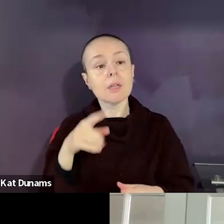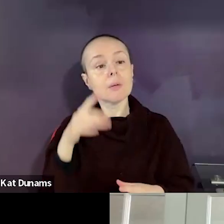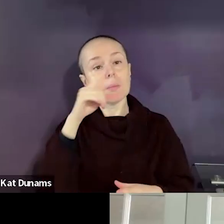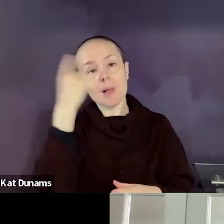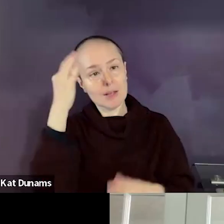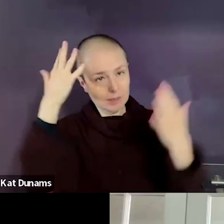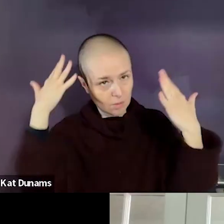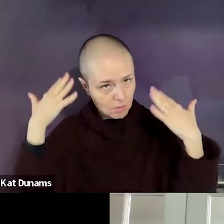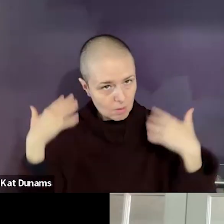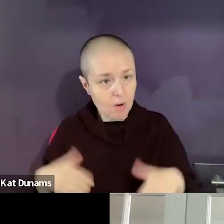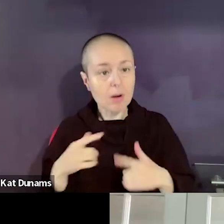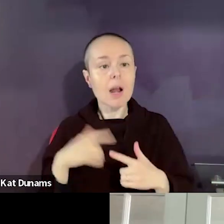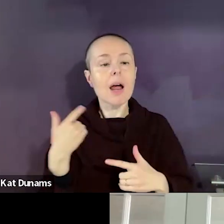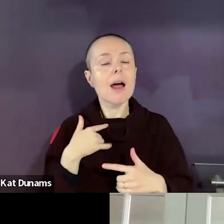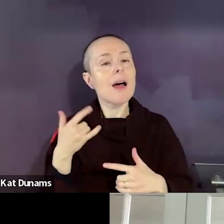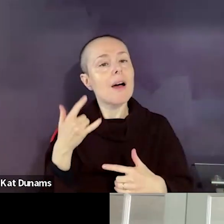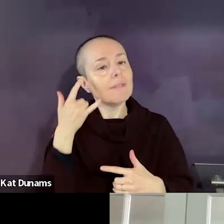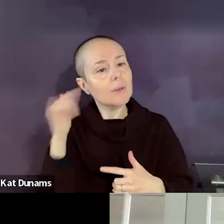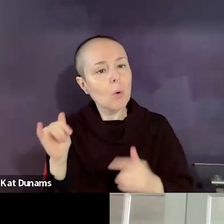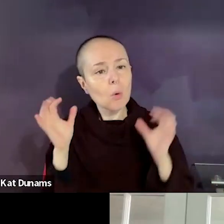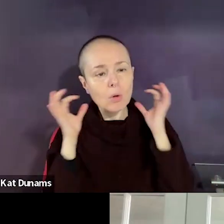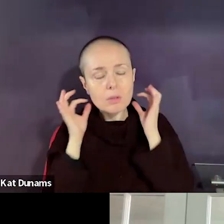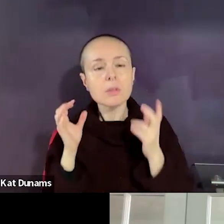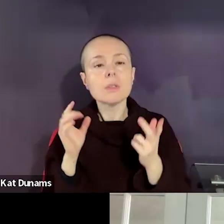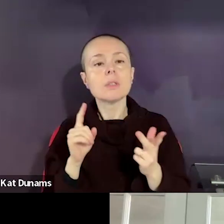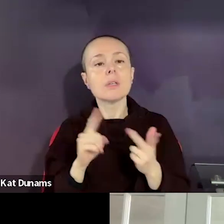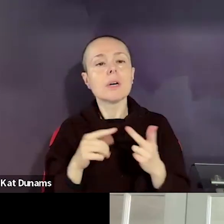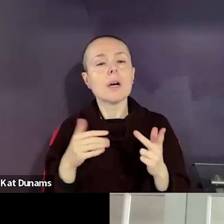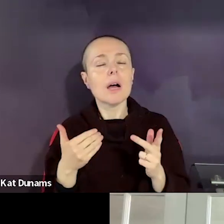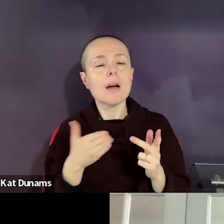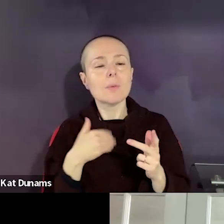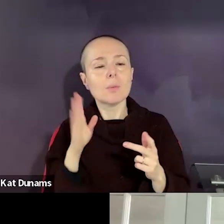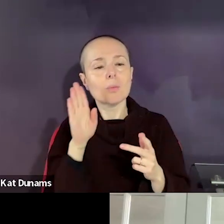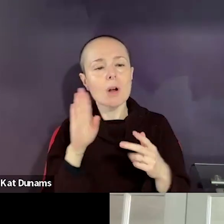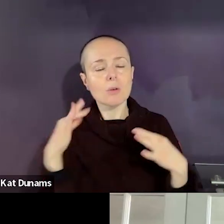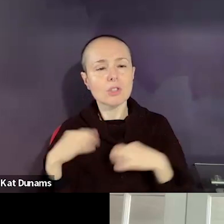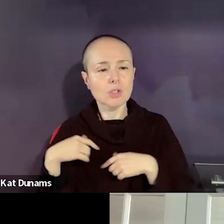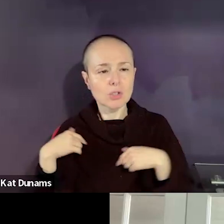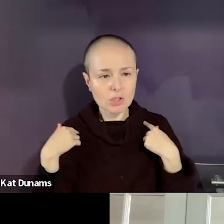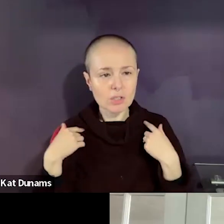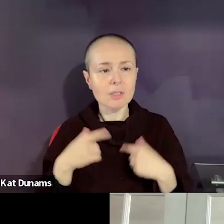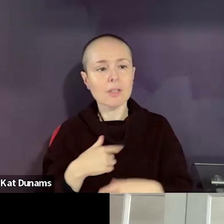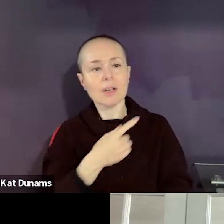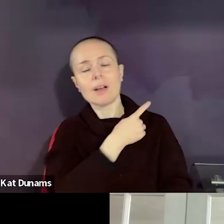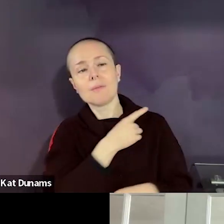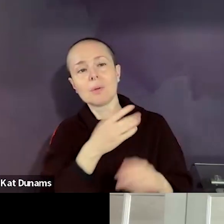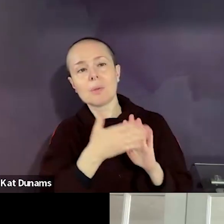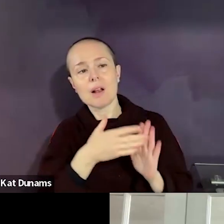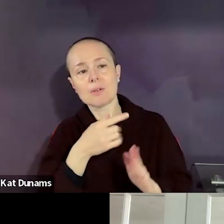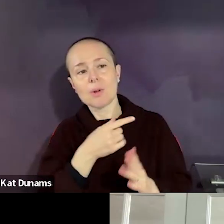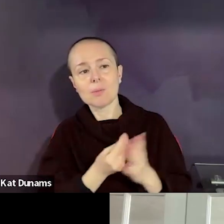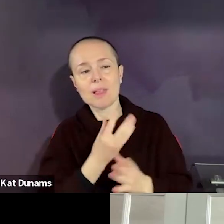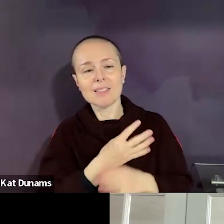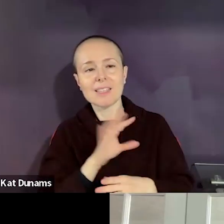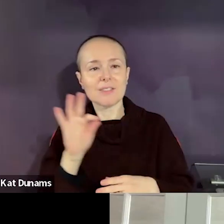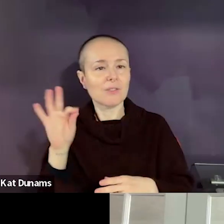hair. I'm wearing gold jhumkas. I'm wearing a brown t-shirt. And in my background, you can see some plants and a French